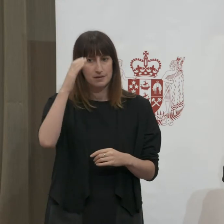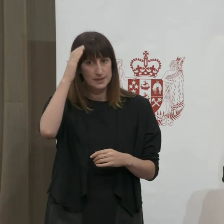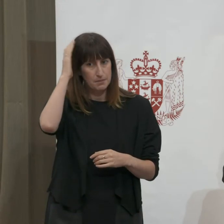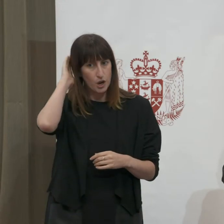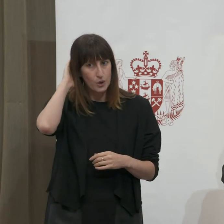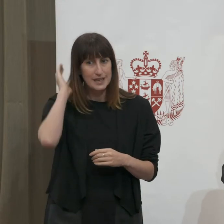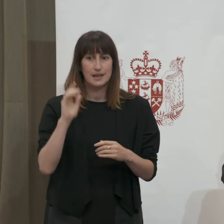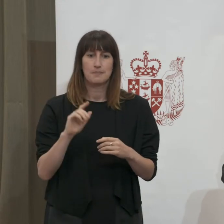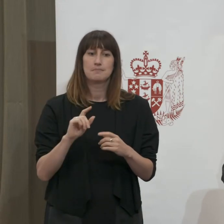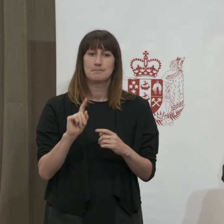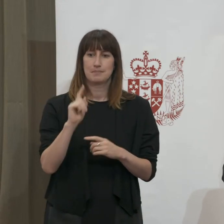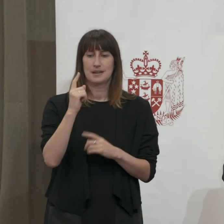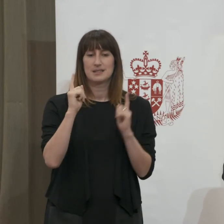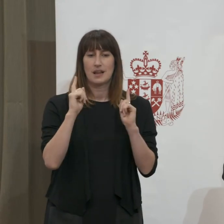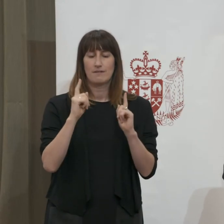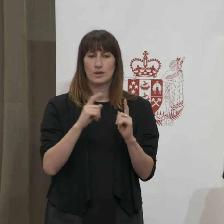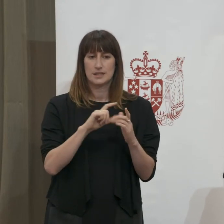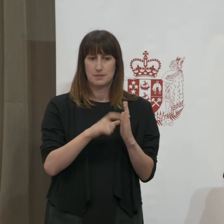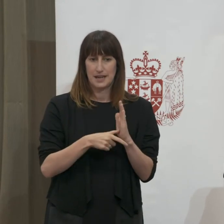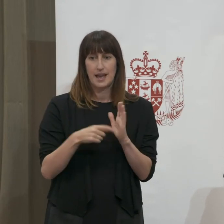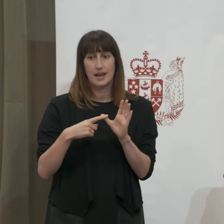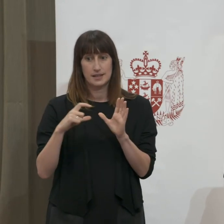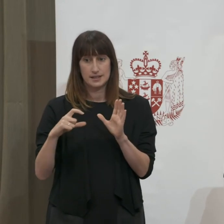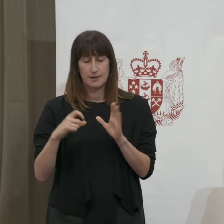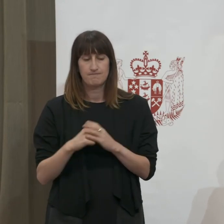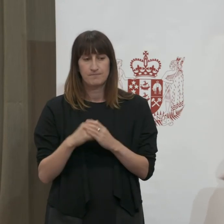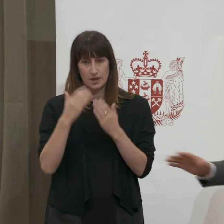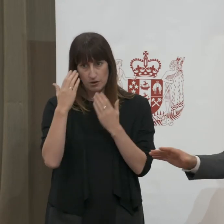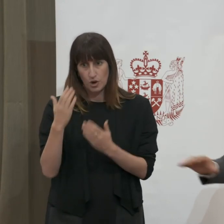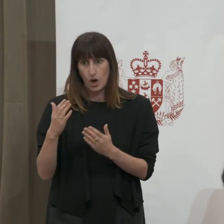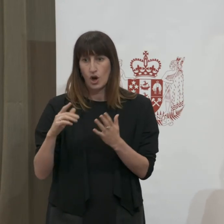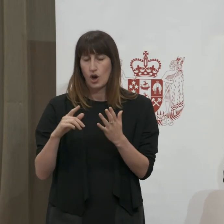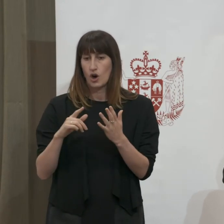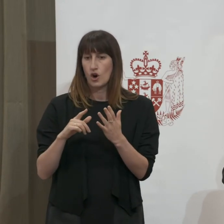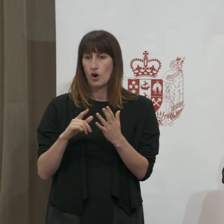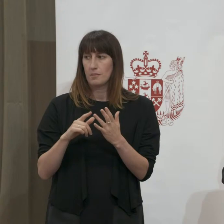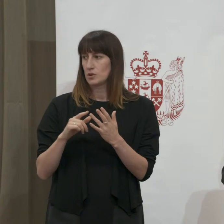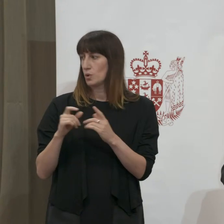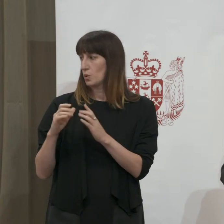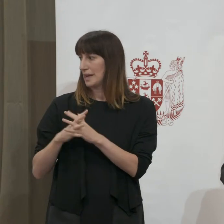for Disability Issues and ACC, as well as the Honourable Opito William Sewell,